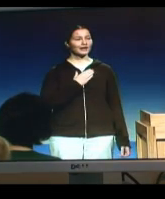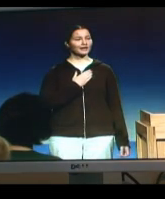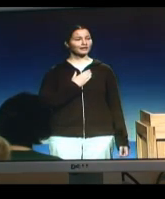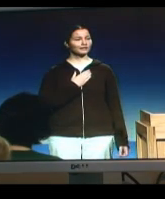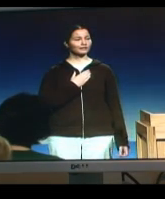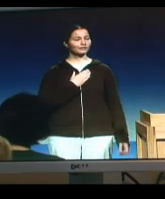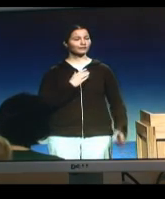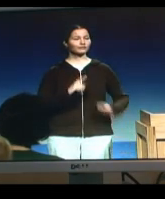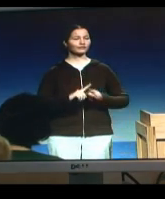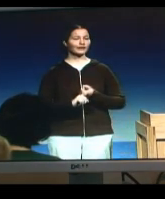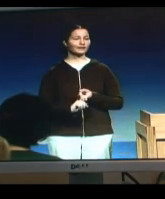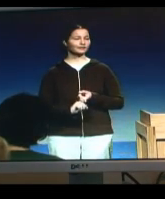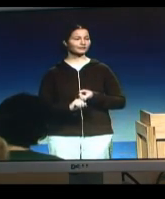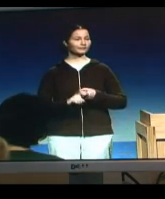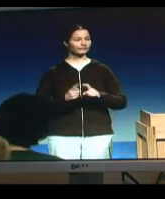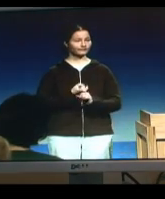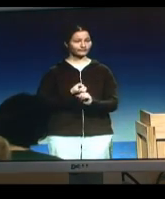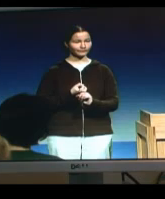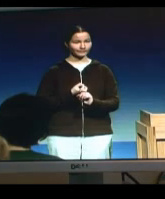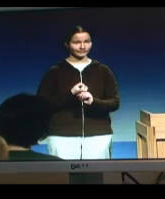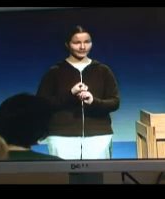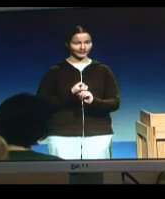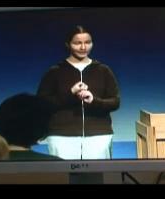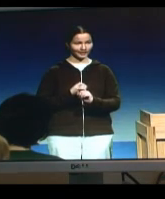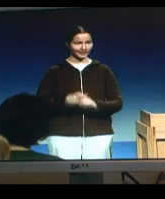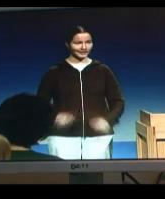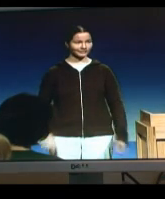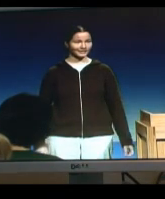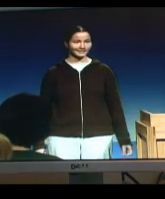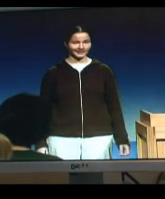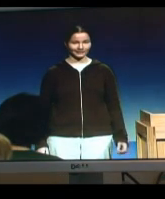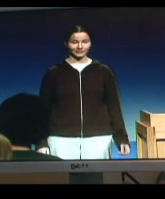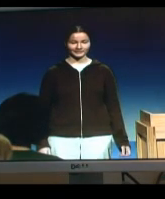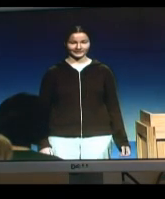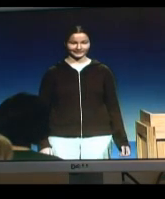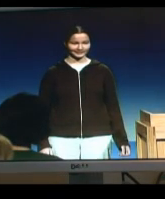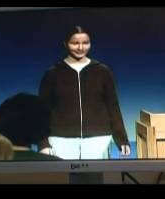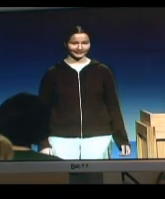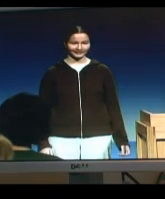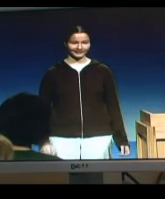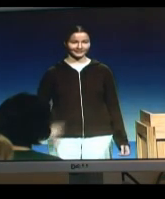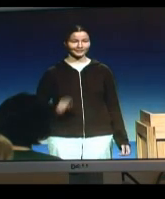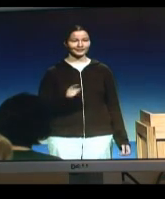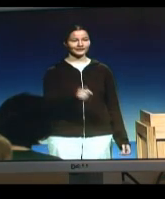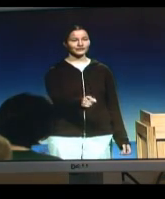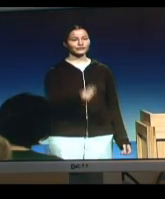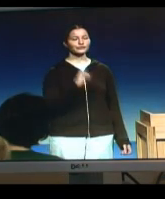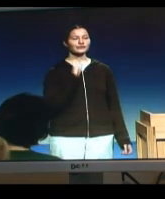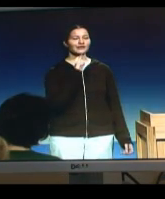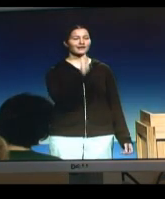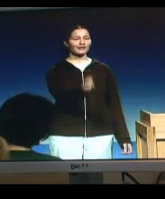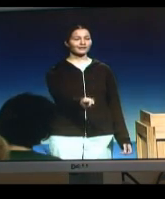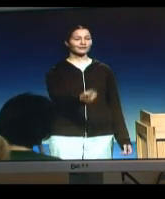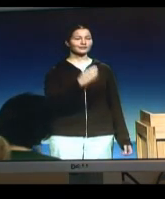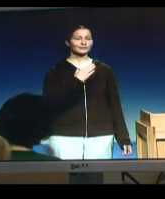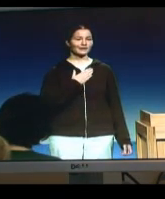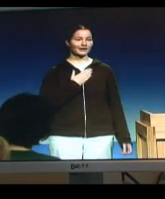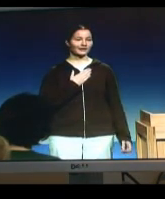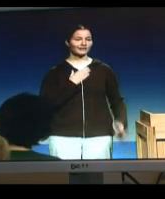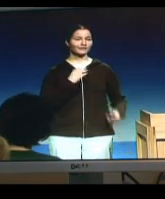my friend. And now try to sign the whole sentence quickly. You are my